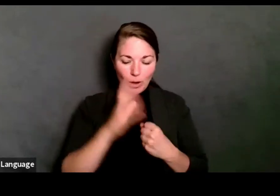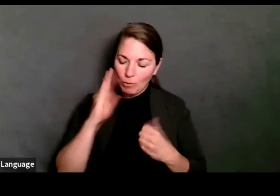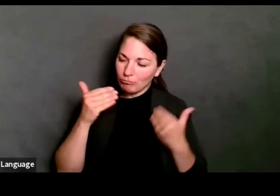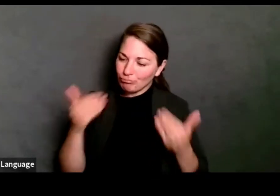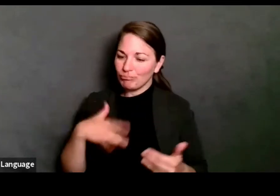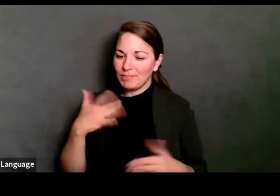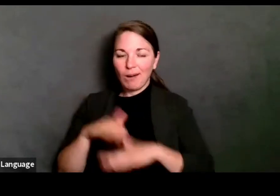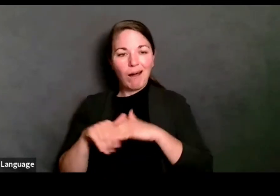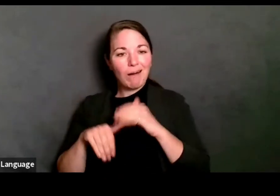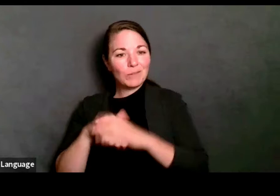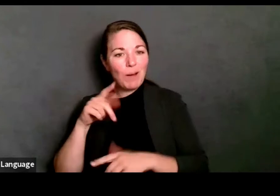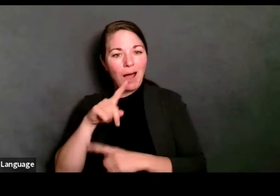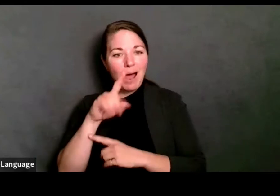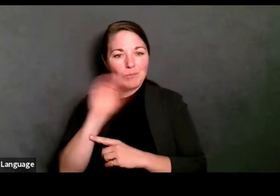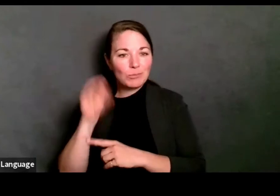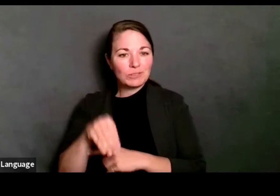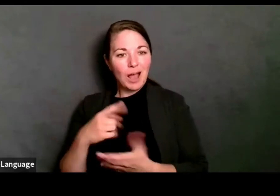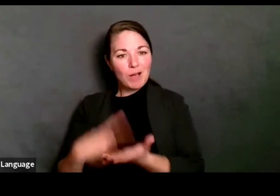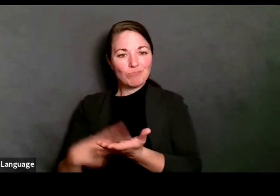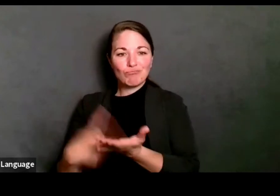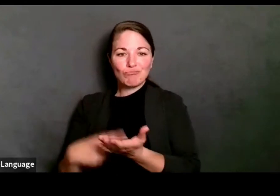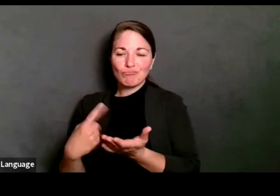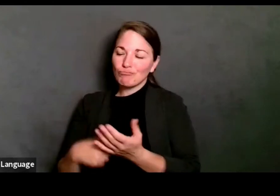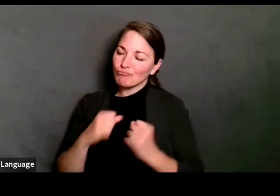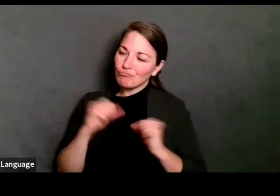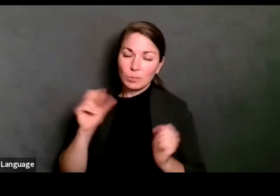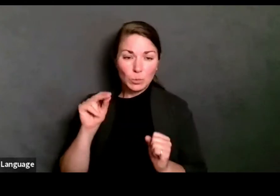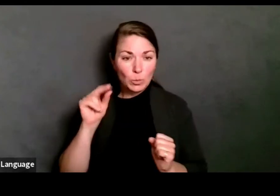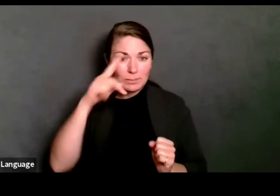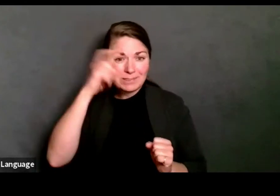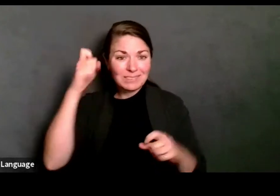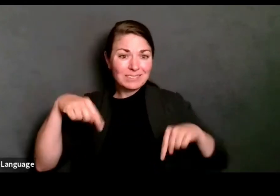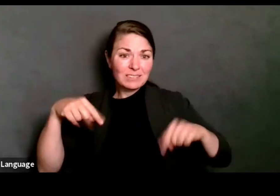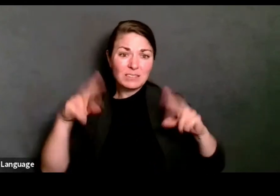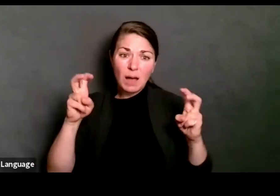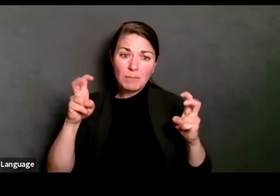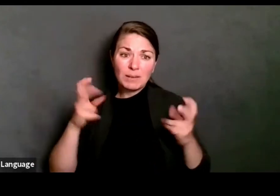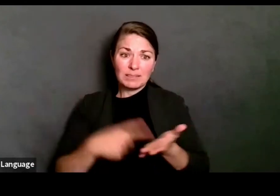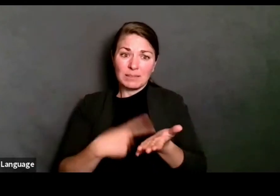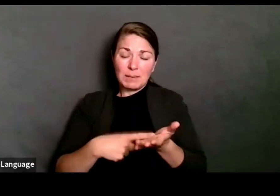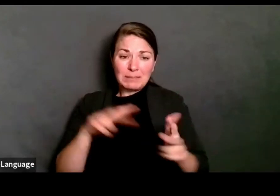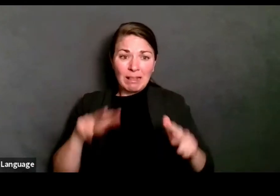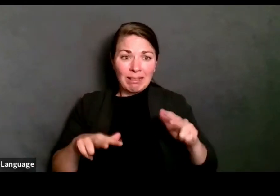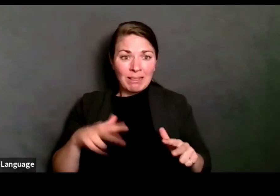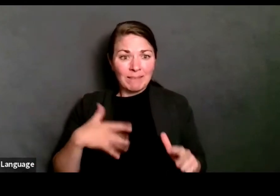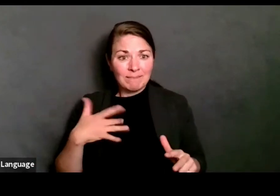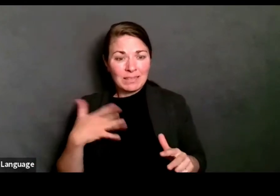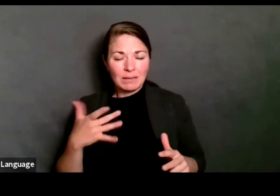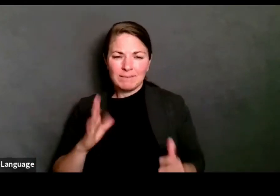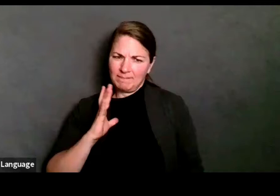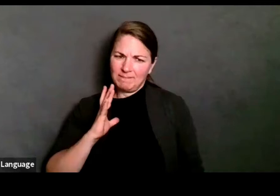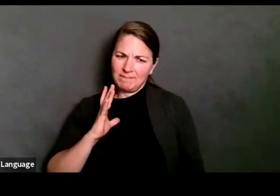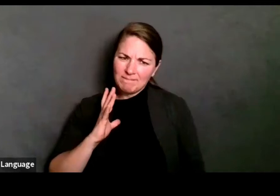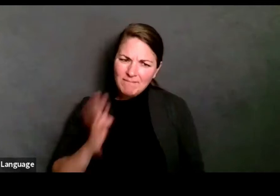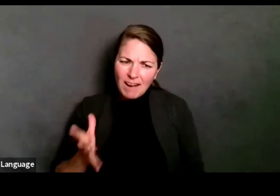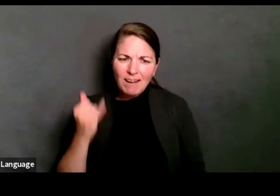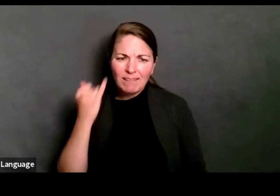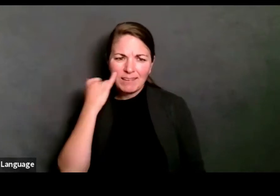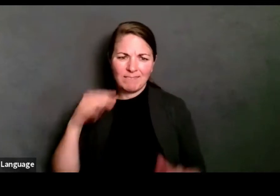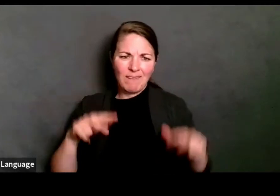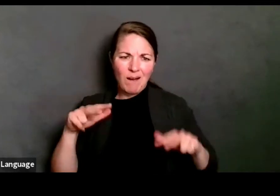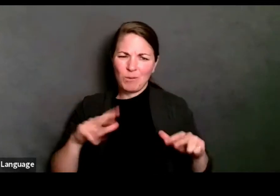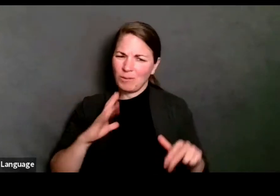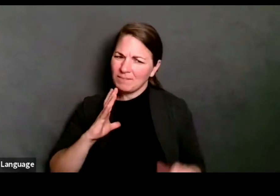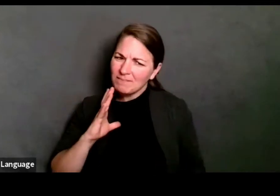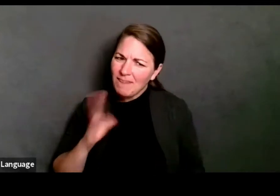about the topics that we discussed today, right? Topics that might still feel awkward to you. That is okay. We're not